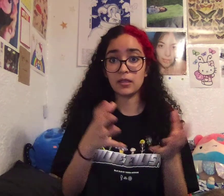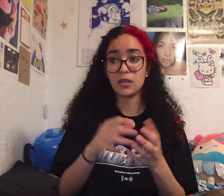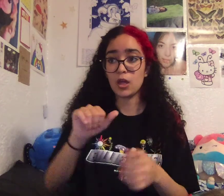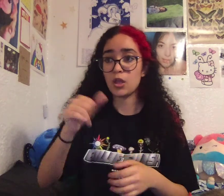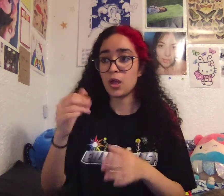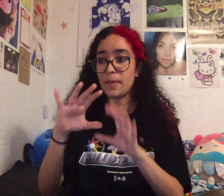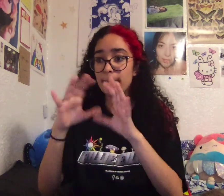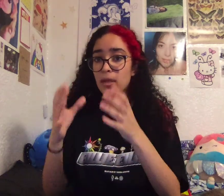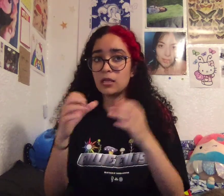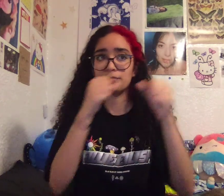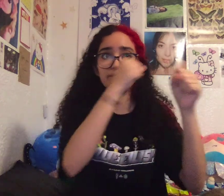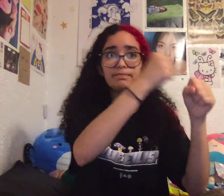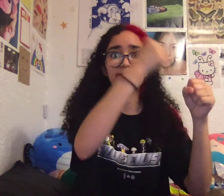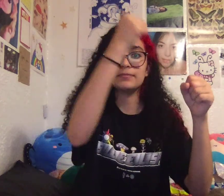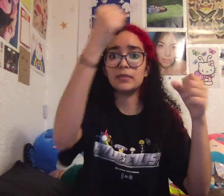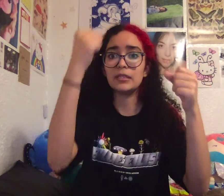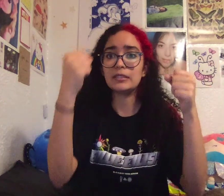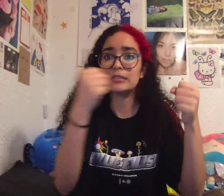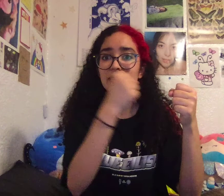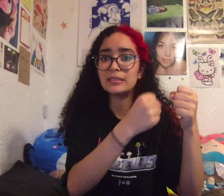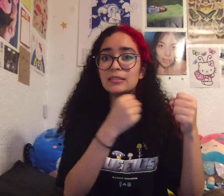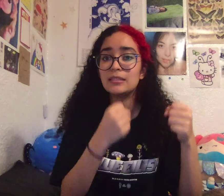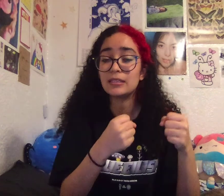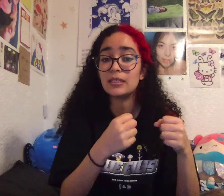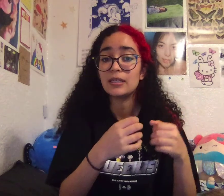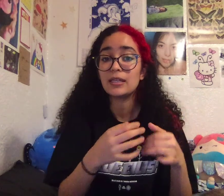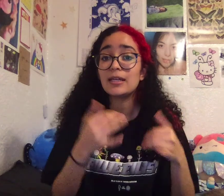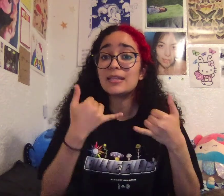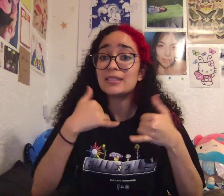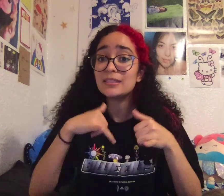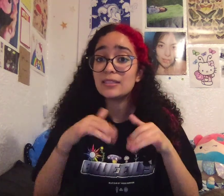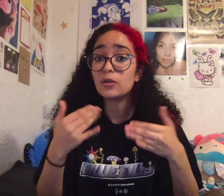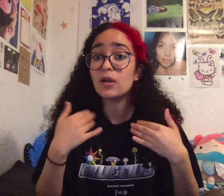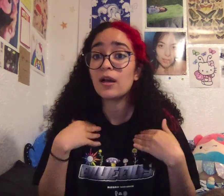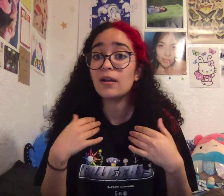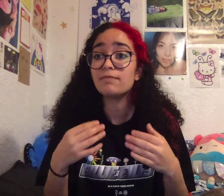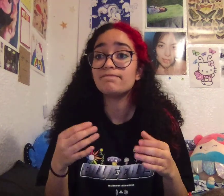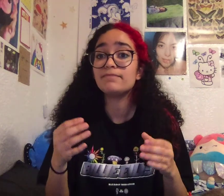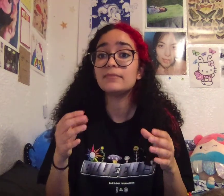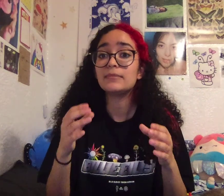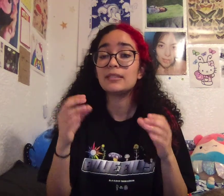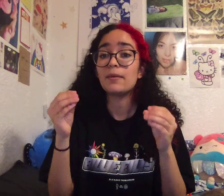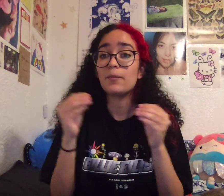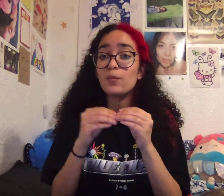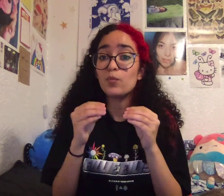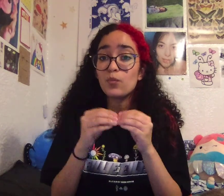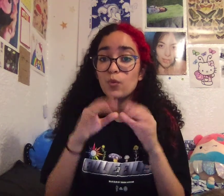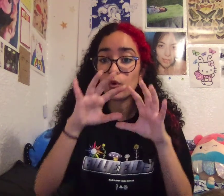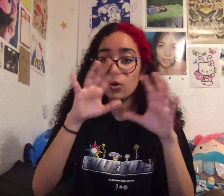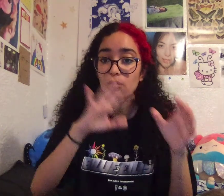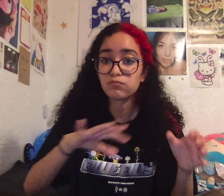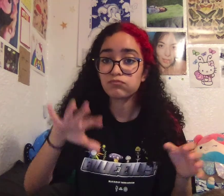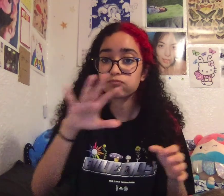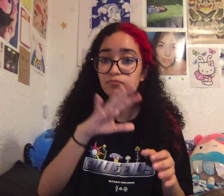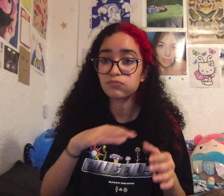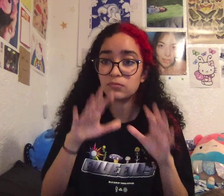the other planets could fit inside of Jupiter. That's how big Jupiter is.